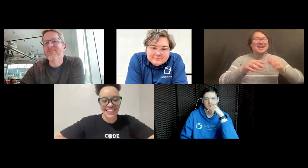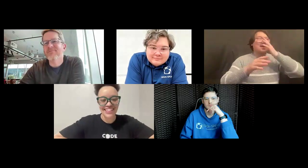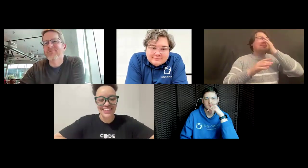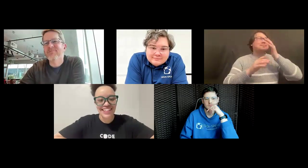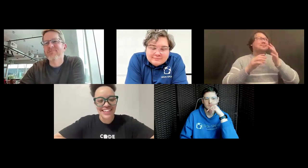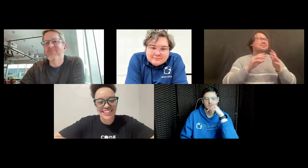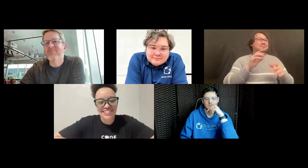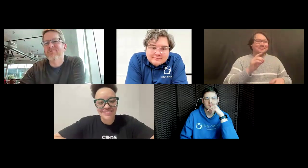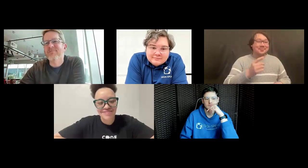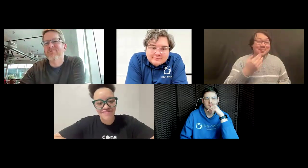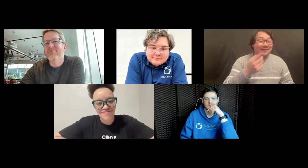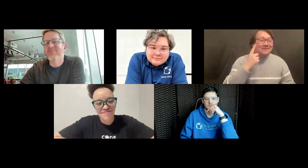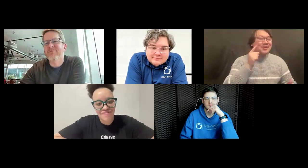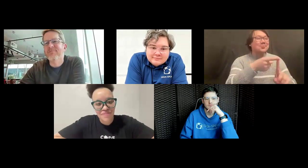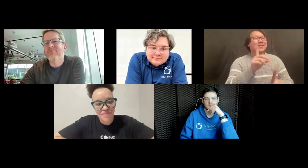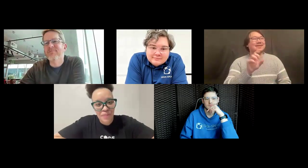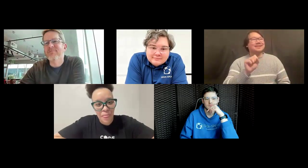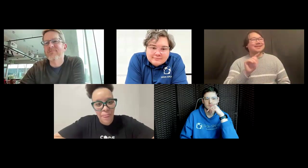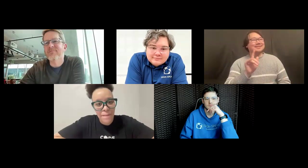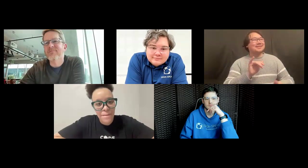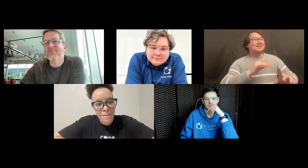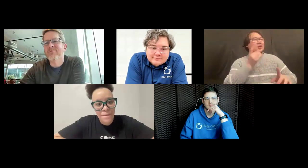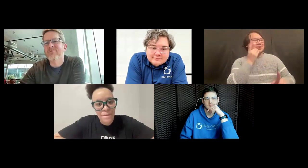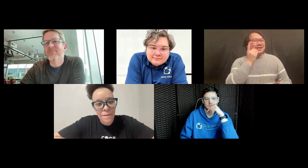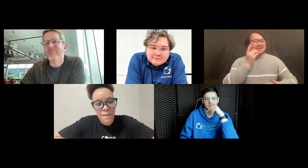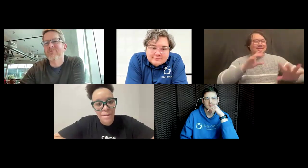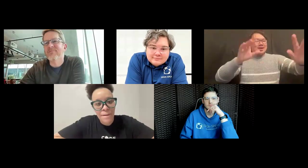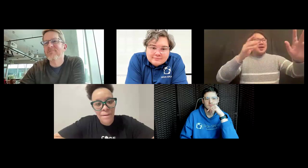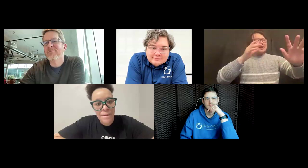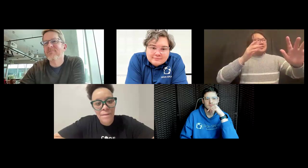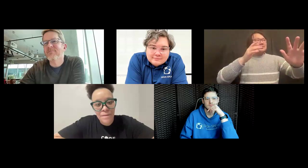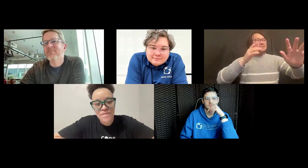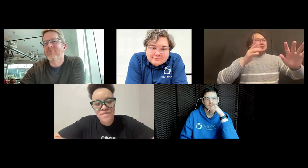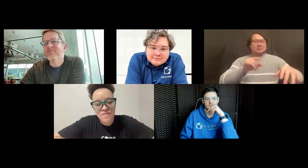Yes, exactly. And, that's a really good point, Destiny.